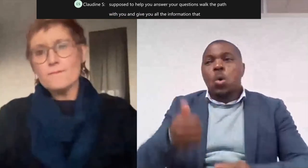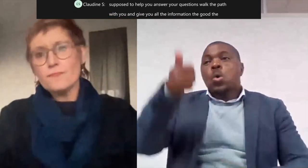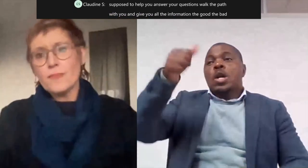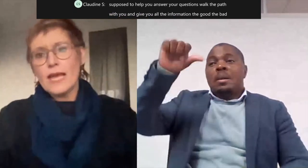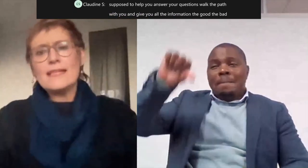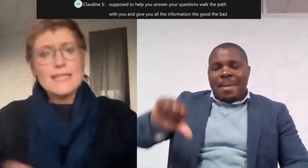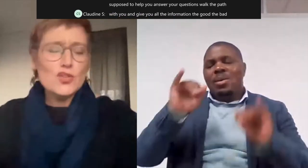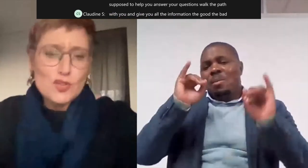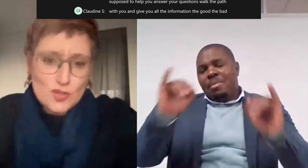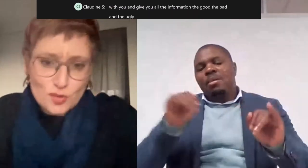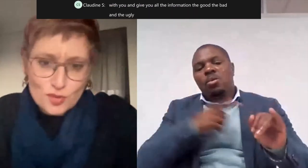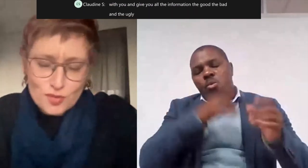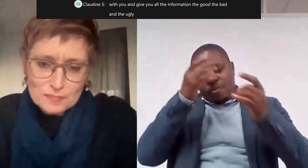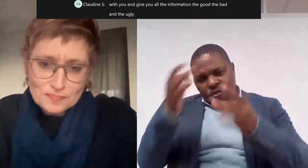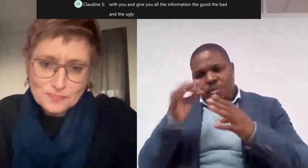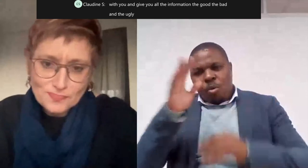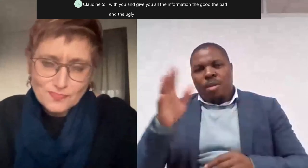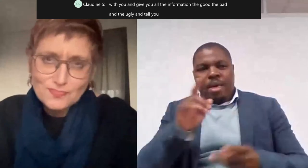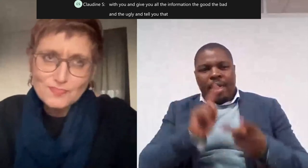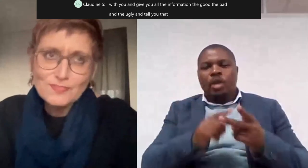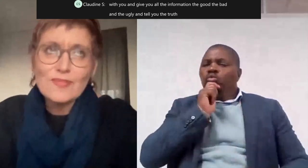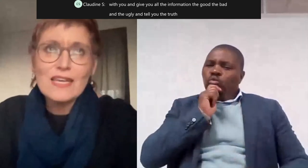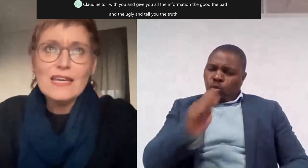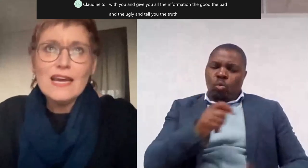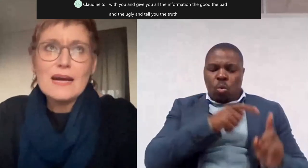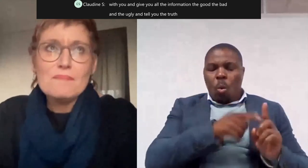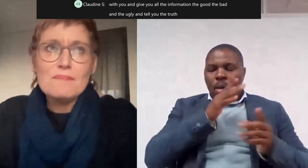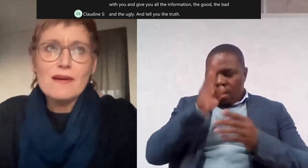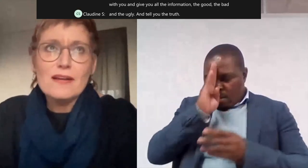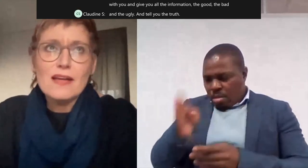ugly, and tell you the truth.